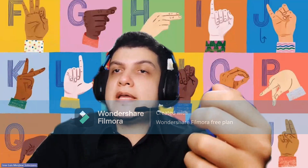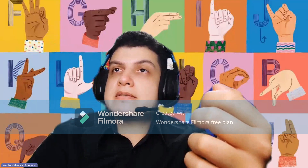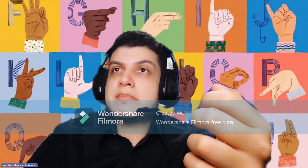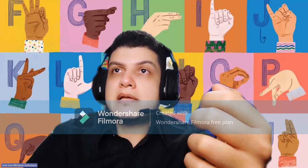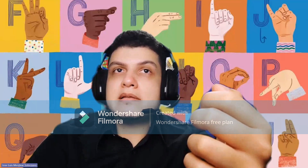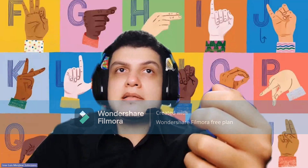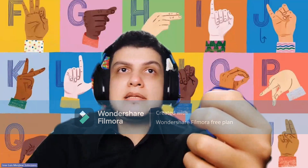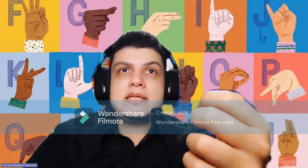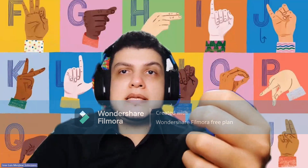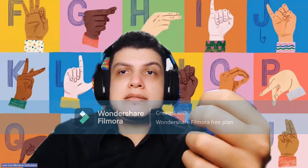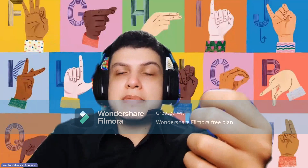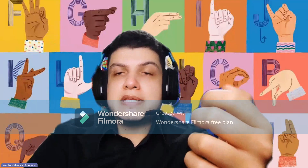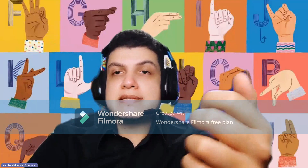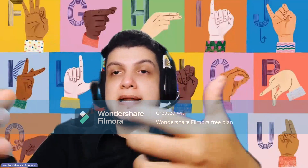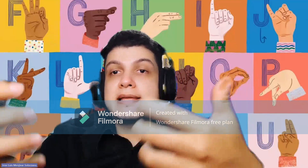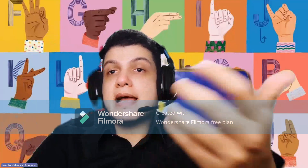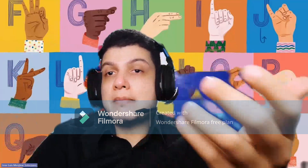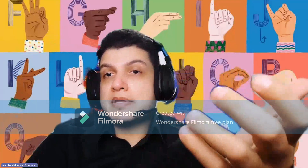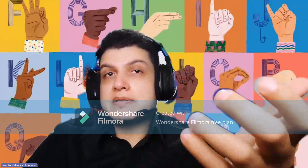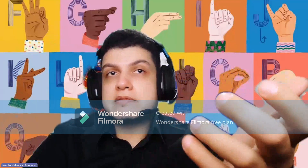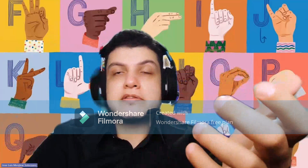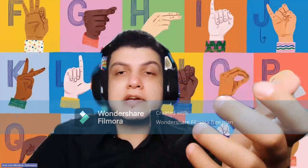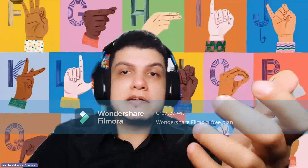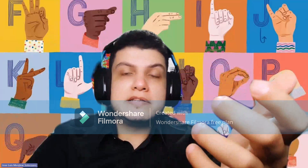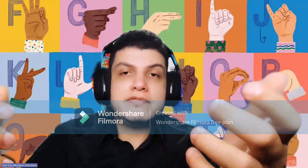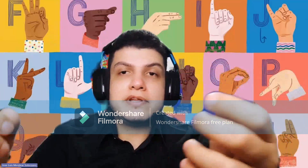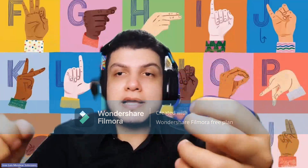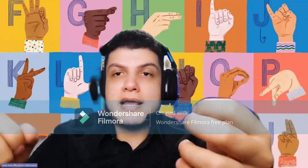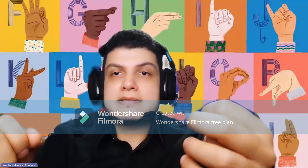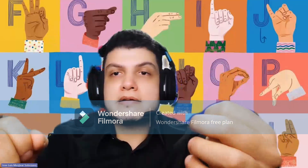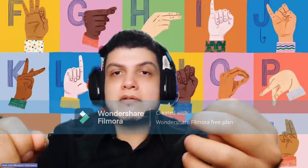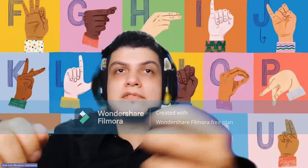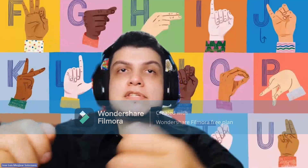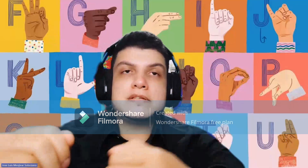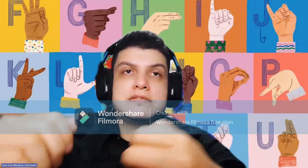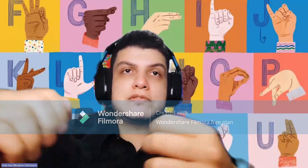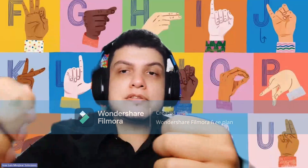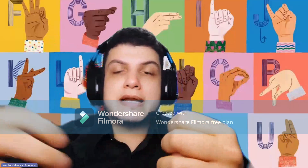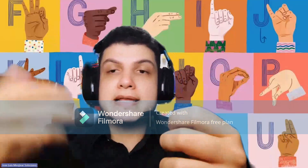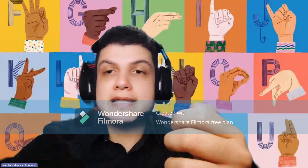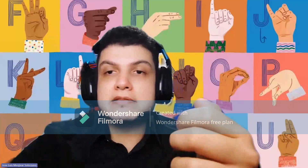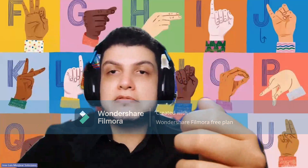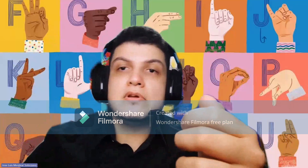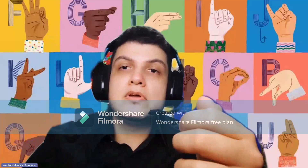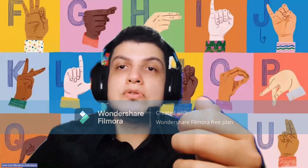I smile, it means that I'm happy. So there are different kinds of gestures that I can do